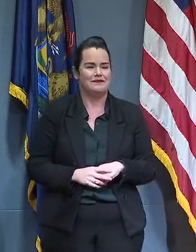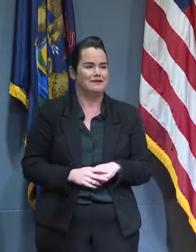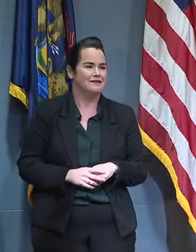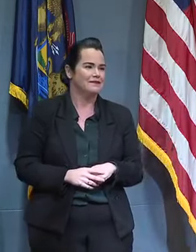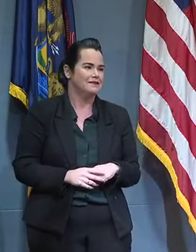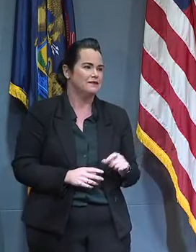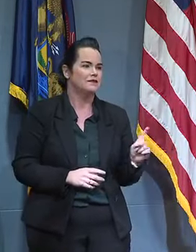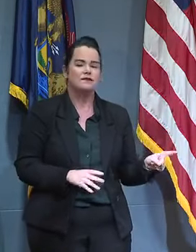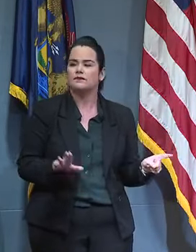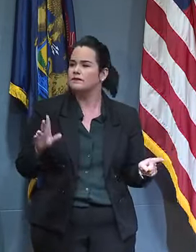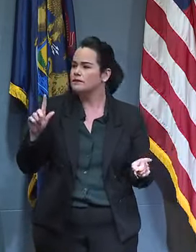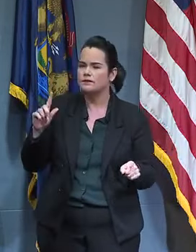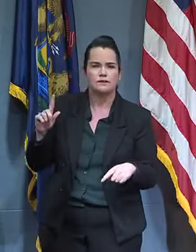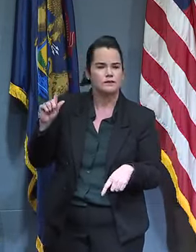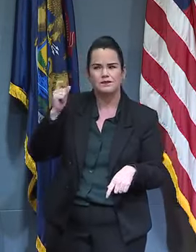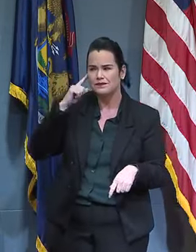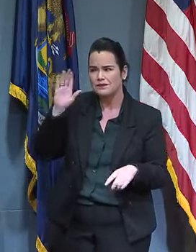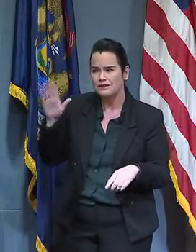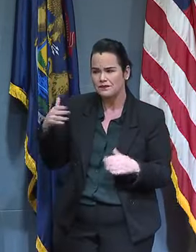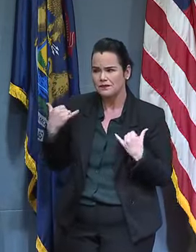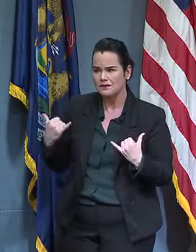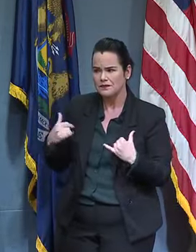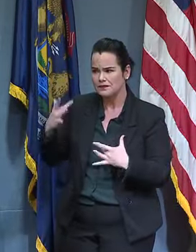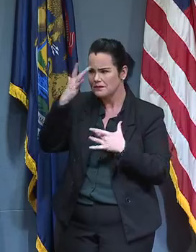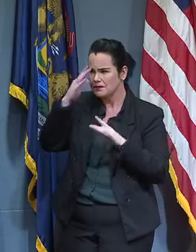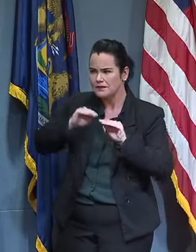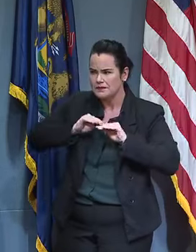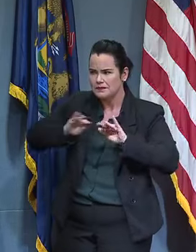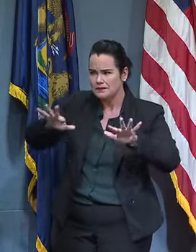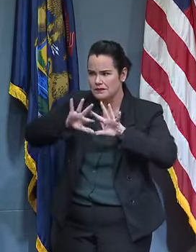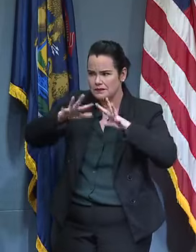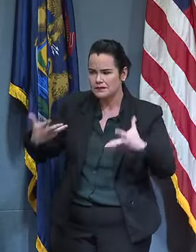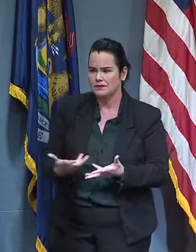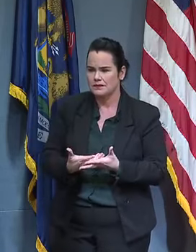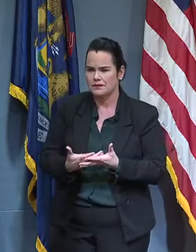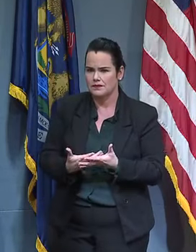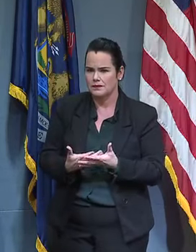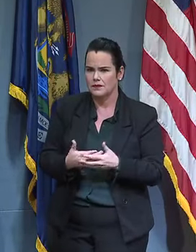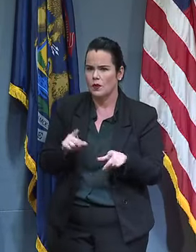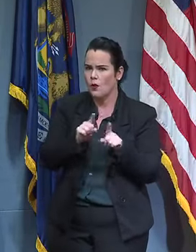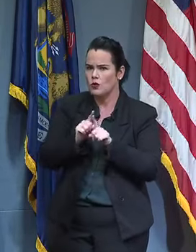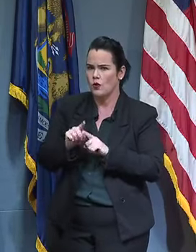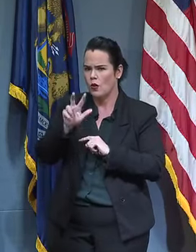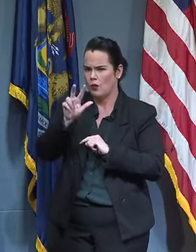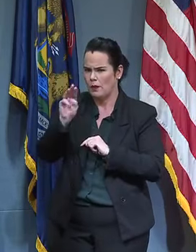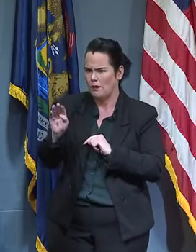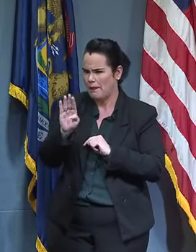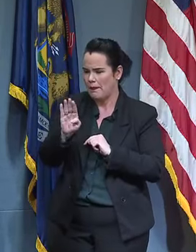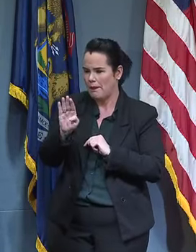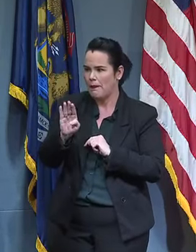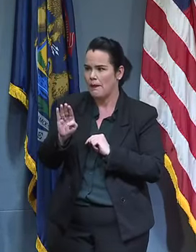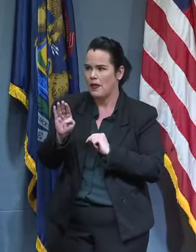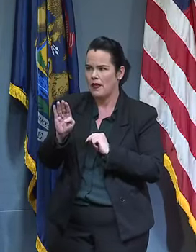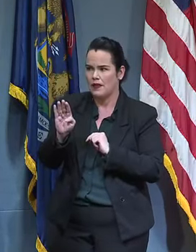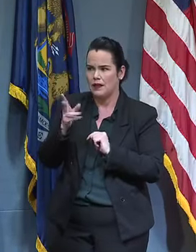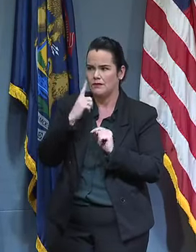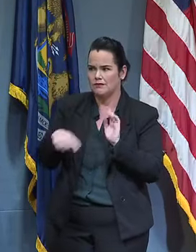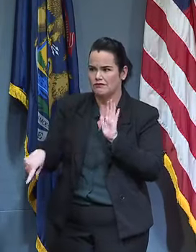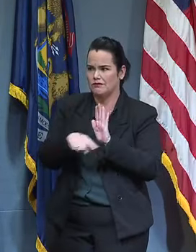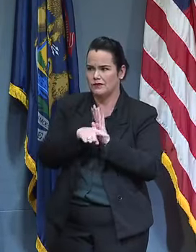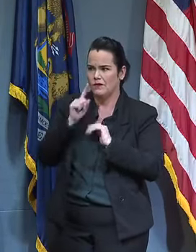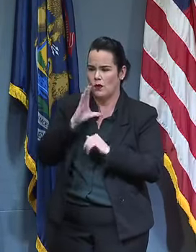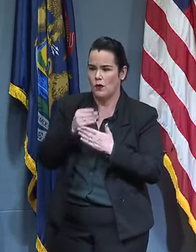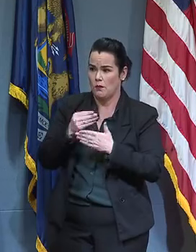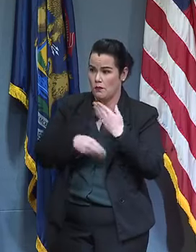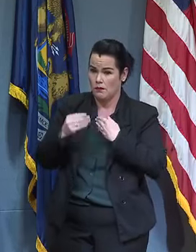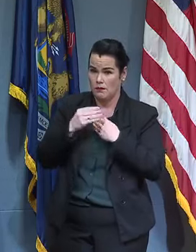Governor, given the fact we're in a pandemic and also face a $3 billion budget hole, would it be appropriate for you to just remove